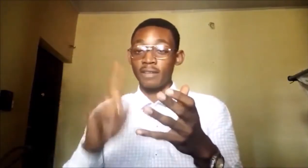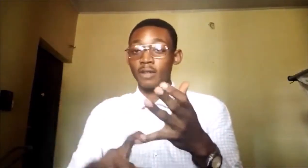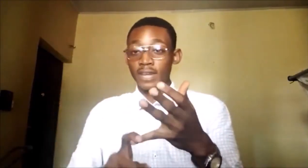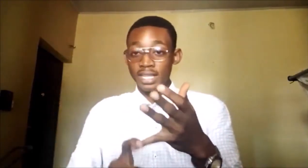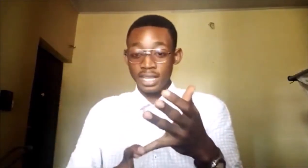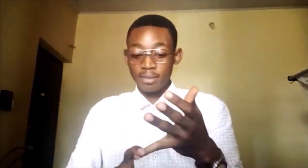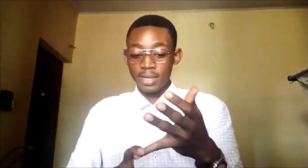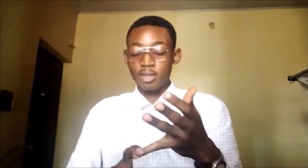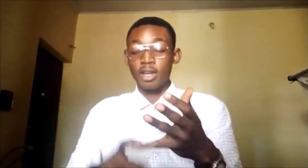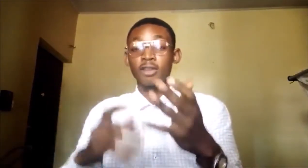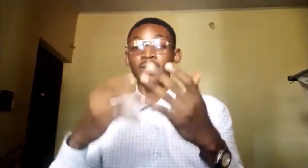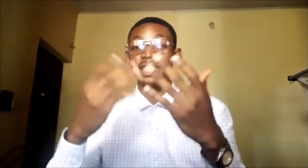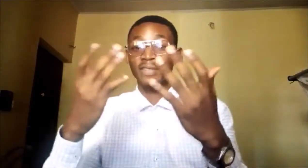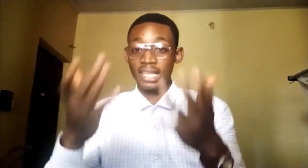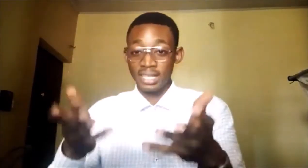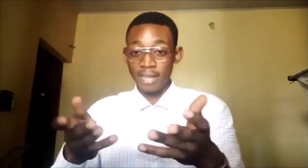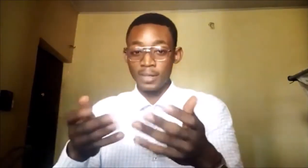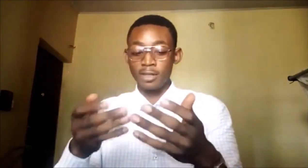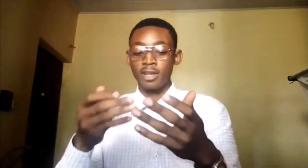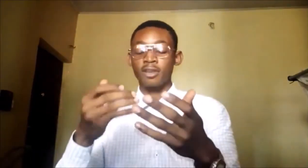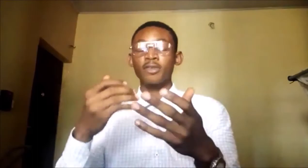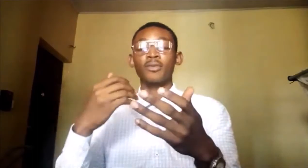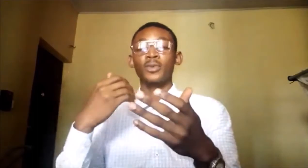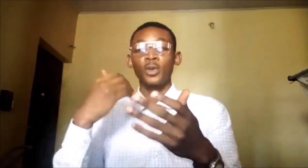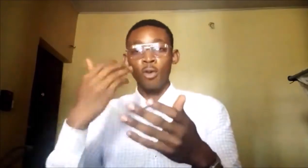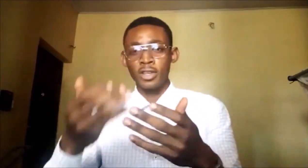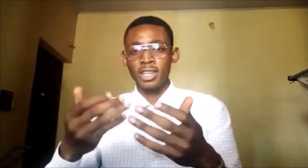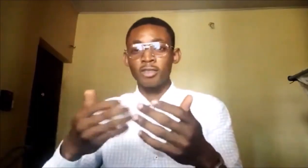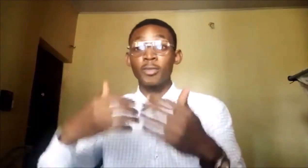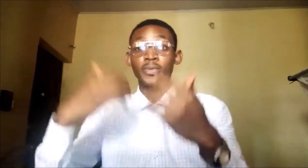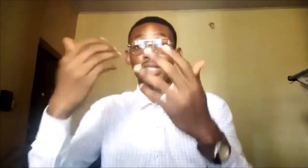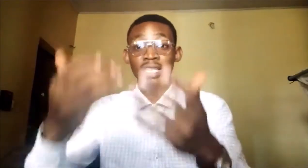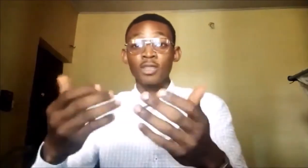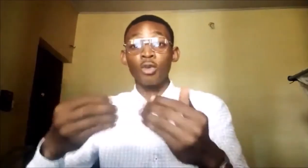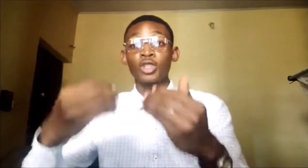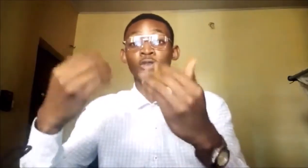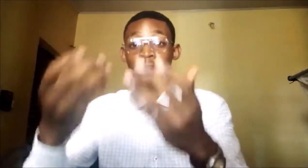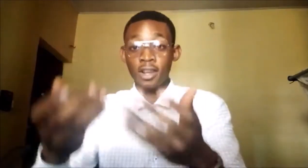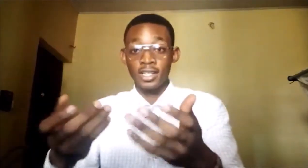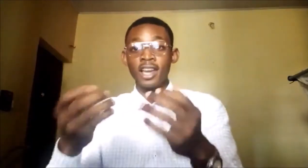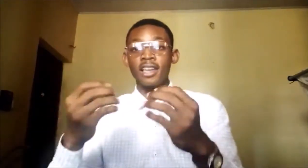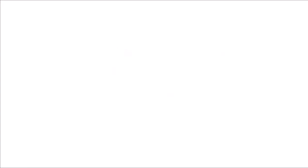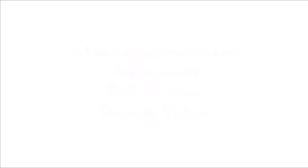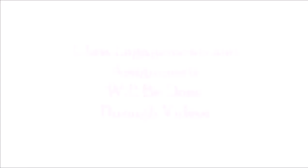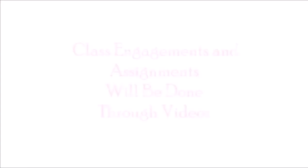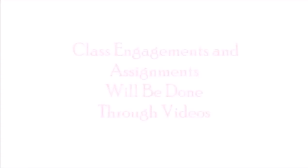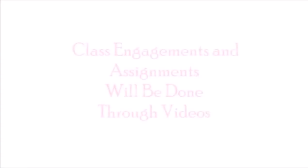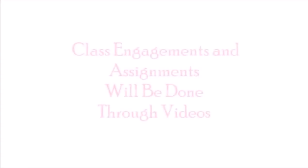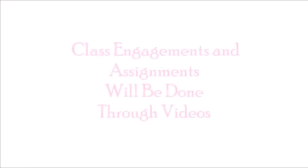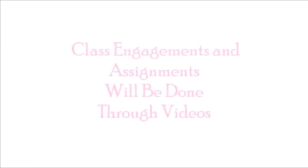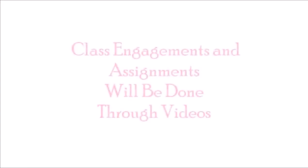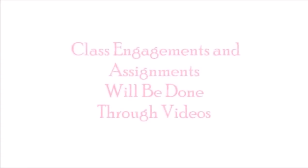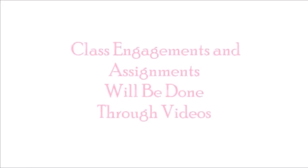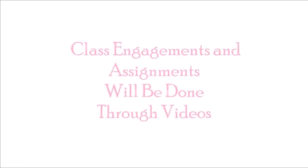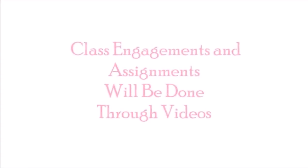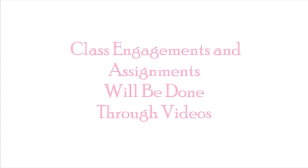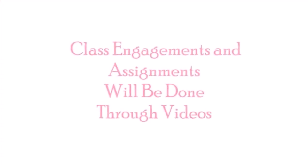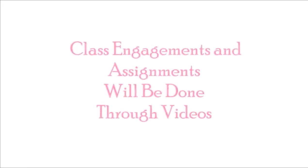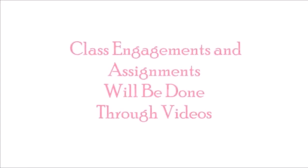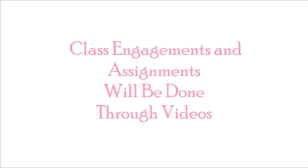of assignments. You're going to be given assignments, you're going to do work, you're going to present what you've learned, and this will be done through the use of video coverage. You